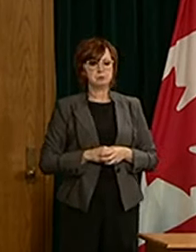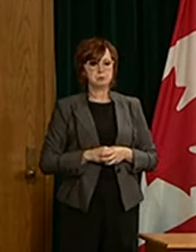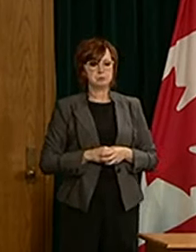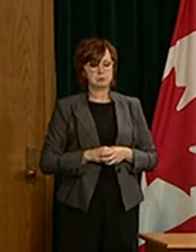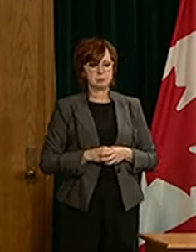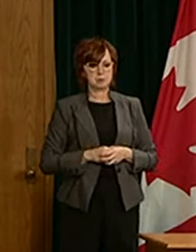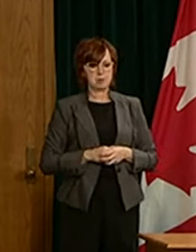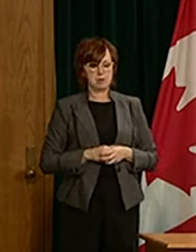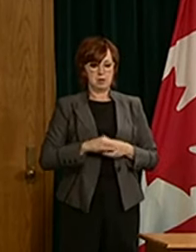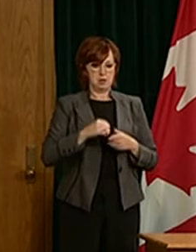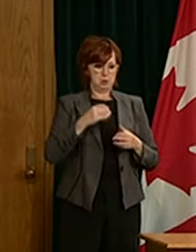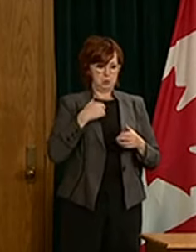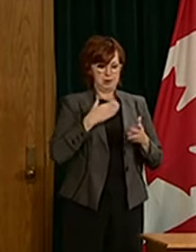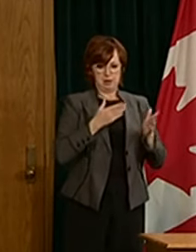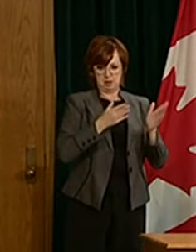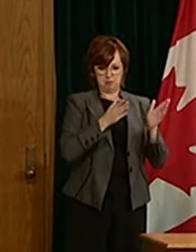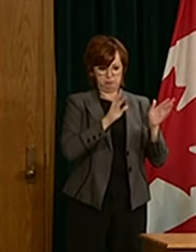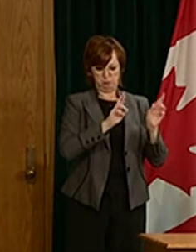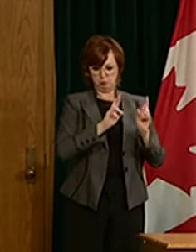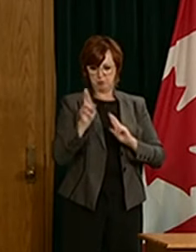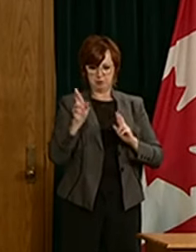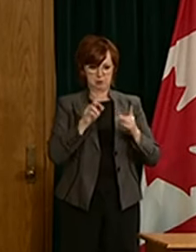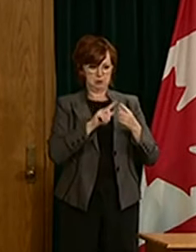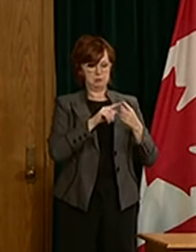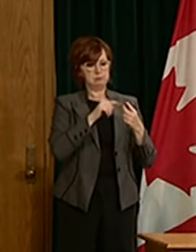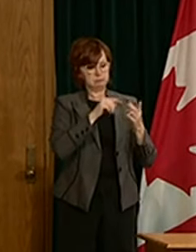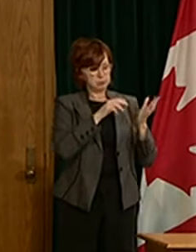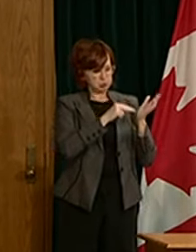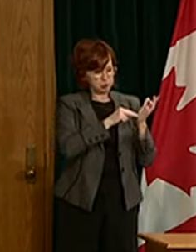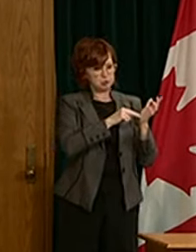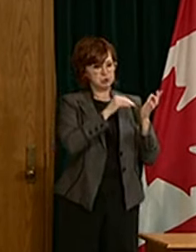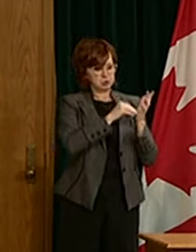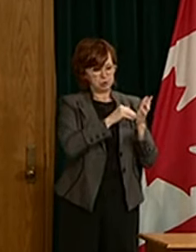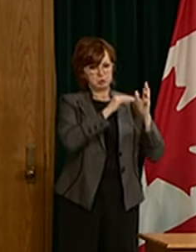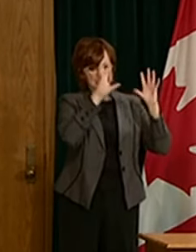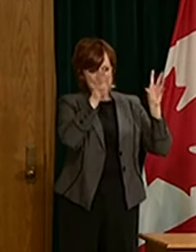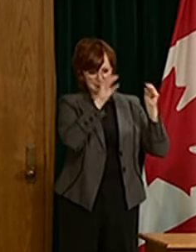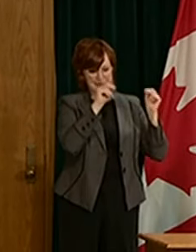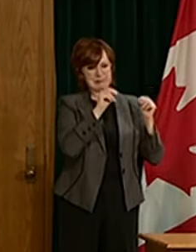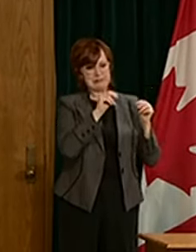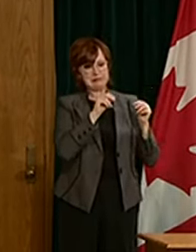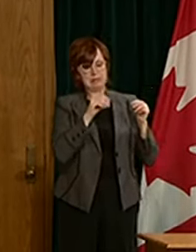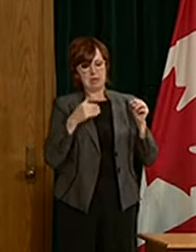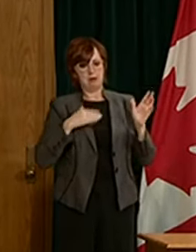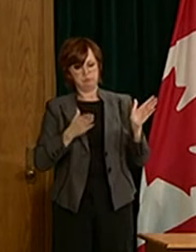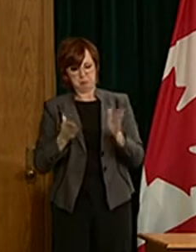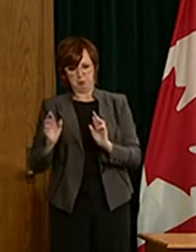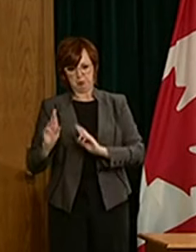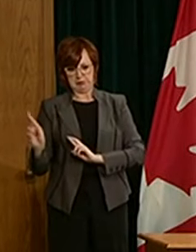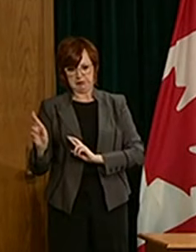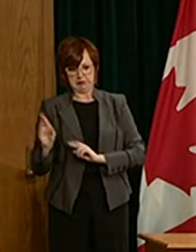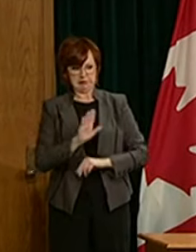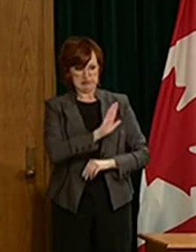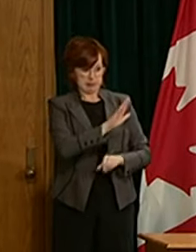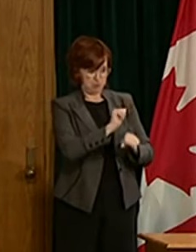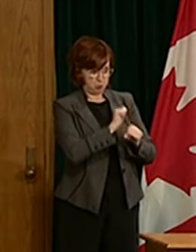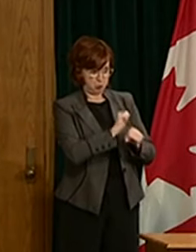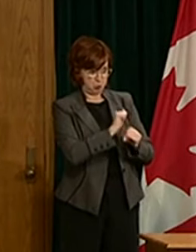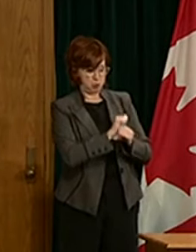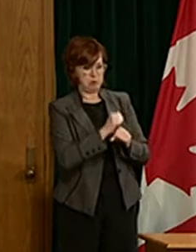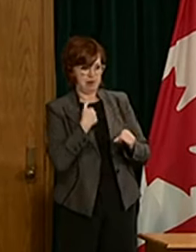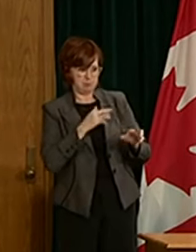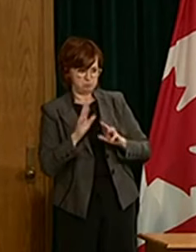first responders, which are a population group both at risk of disease because of the type of work they do, but also we know that they may